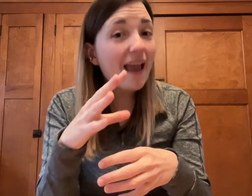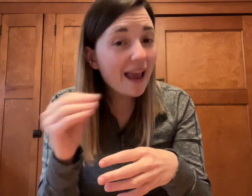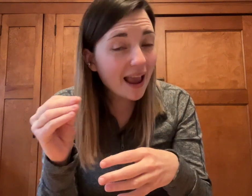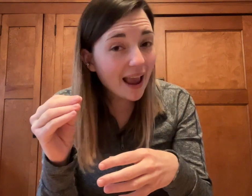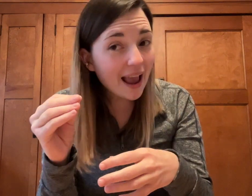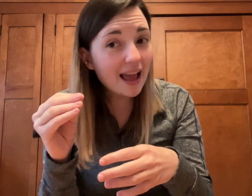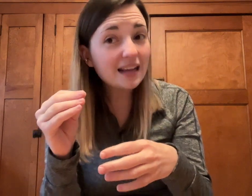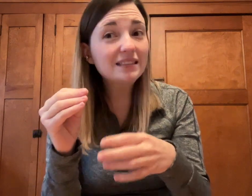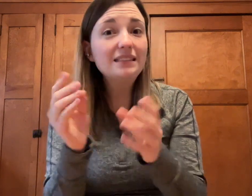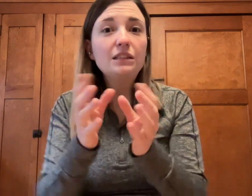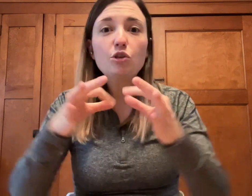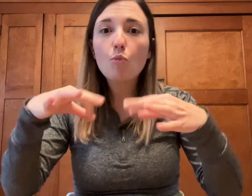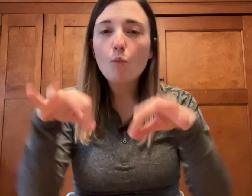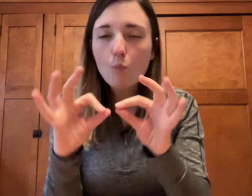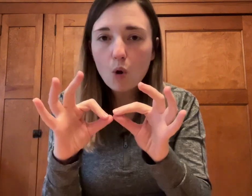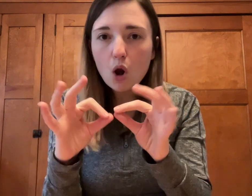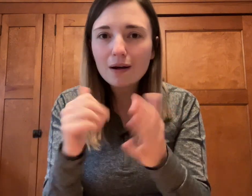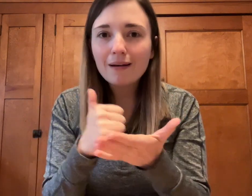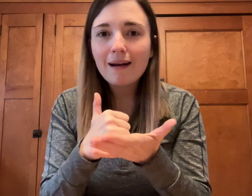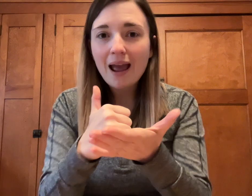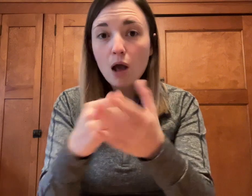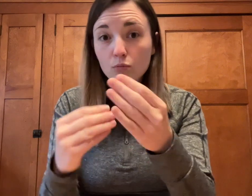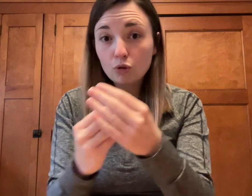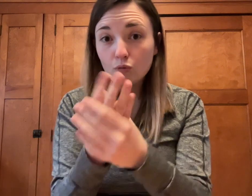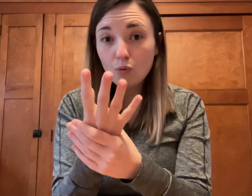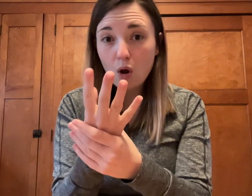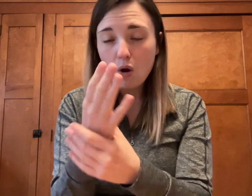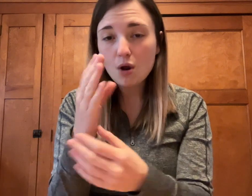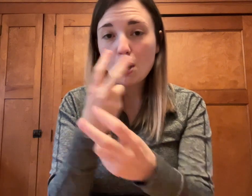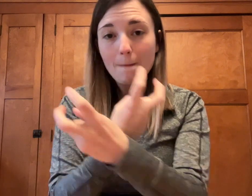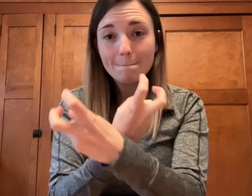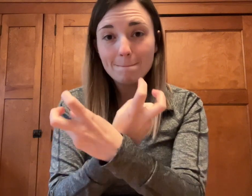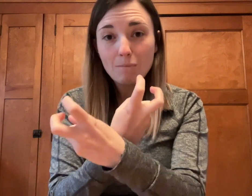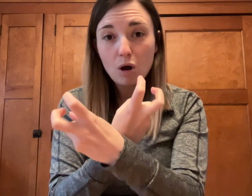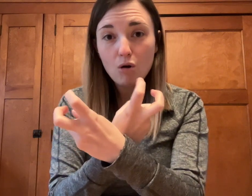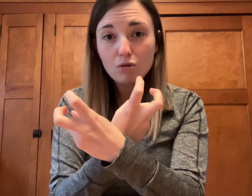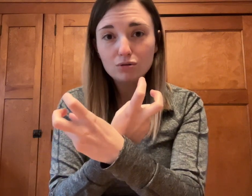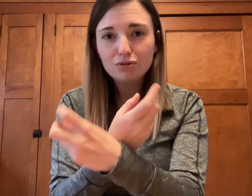is really important, especially at your age, for the growth that you guys are going to go through as your bones get longer and you guys get bigger.